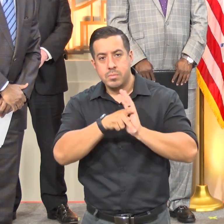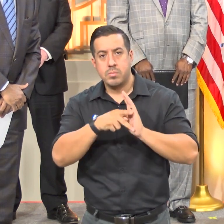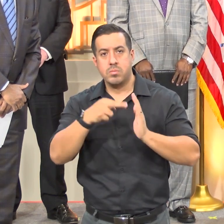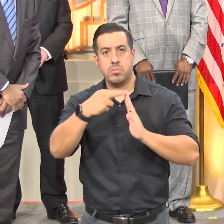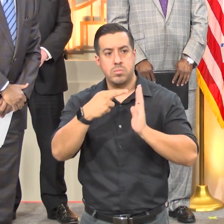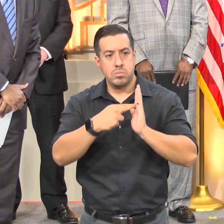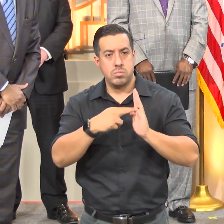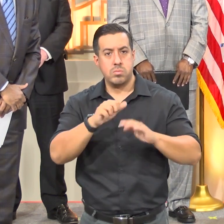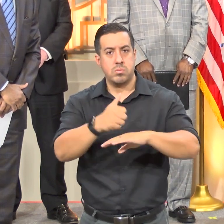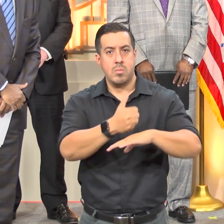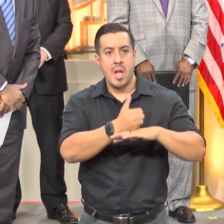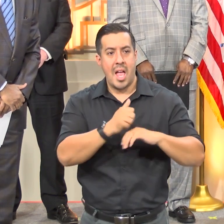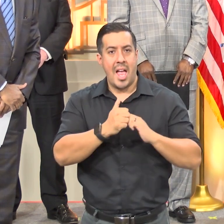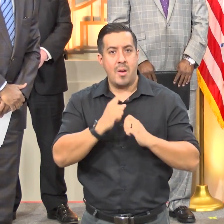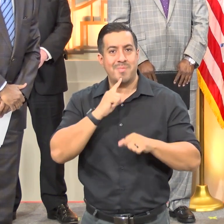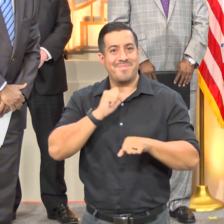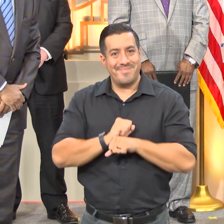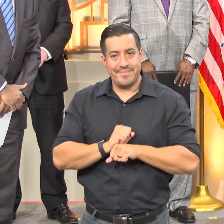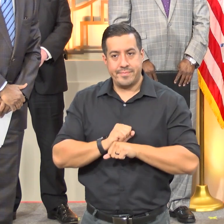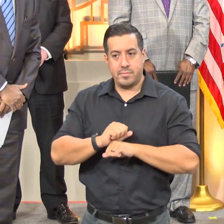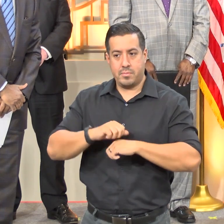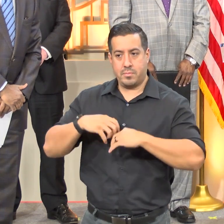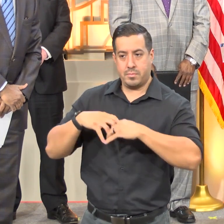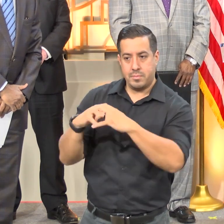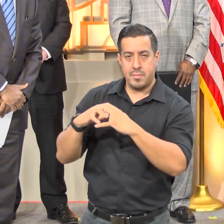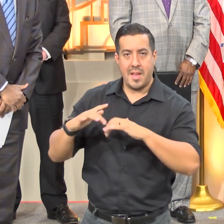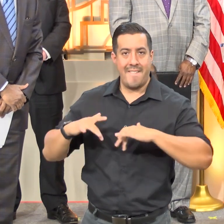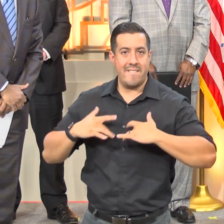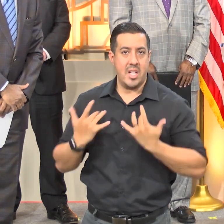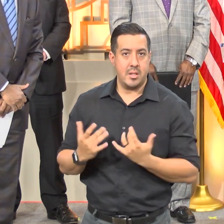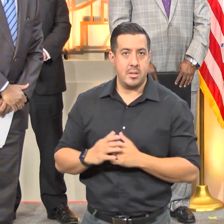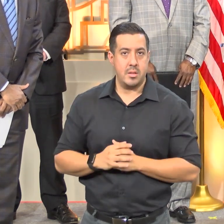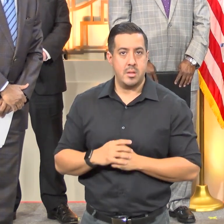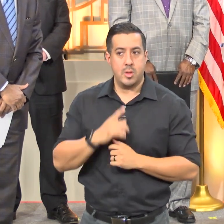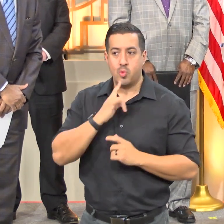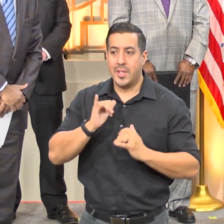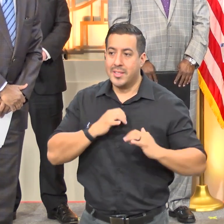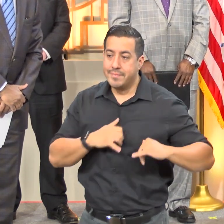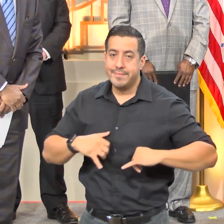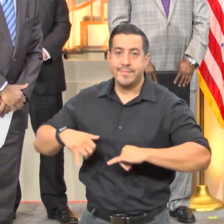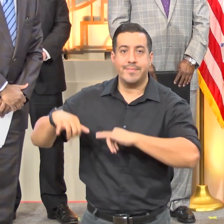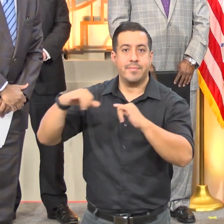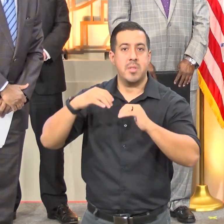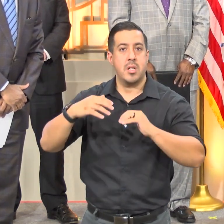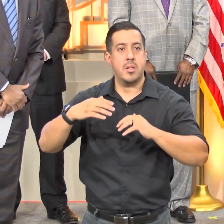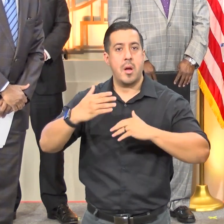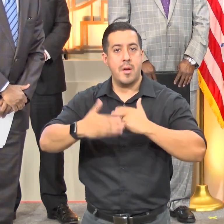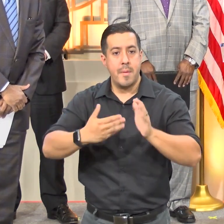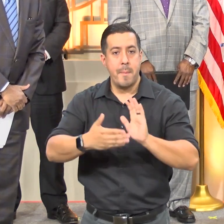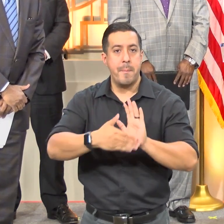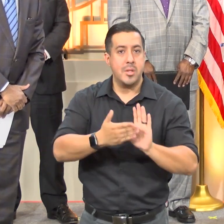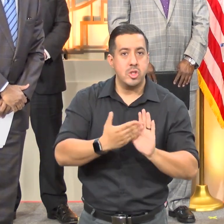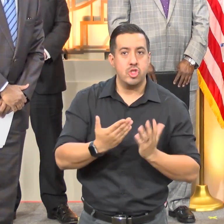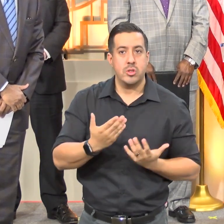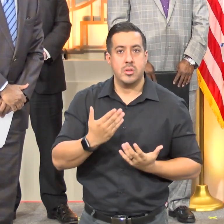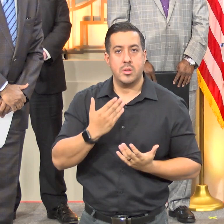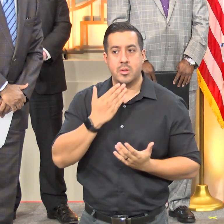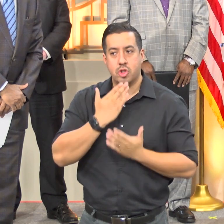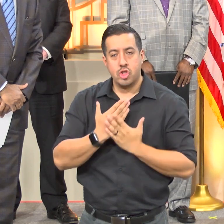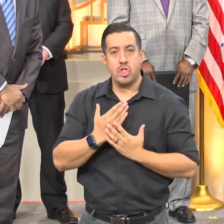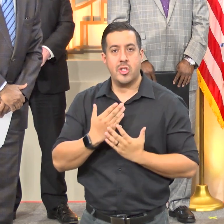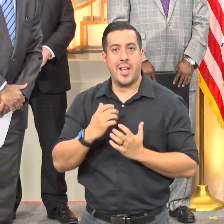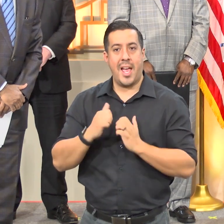for how to put on events, establish standard operating procedures, and create new